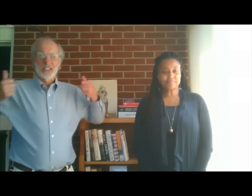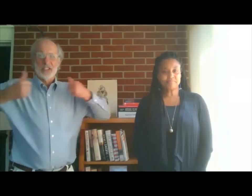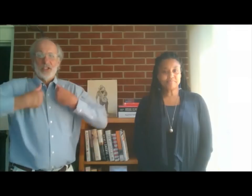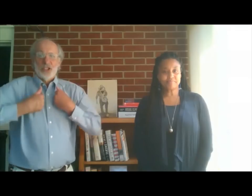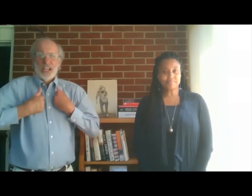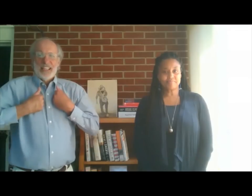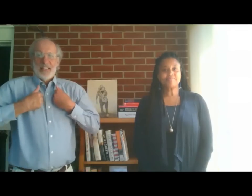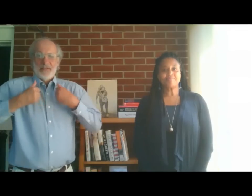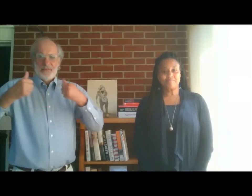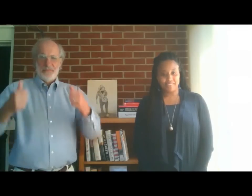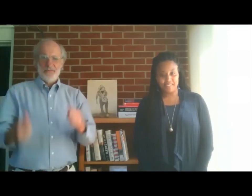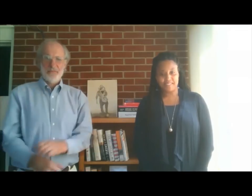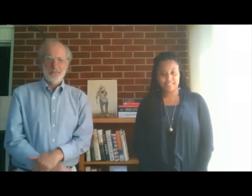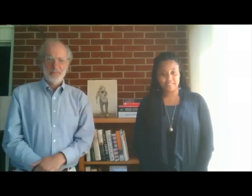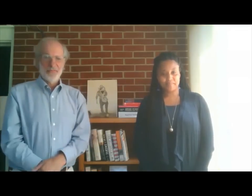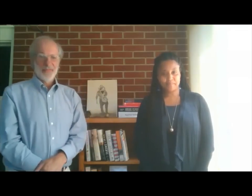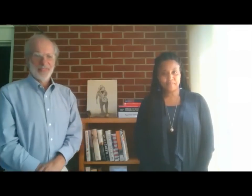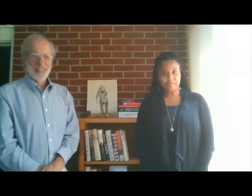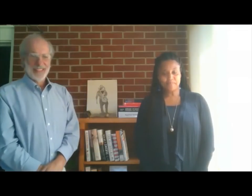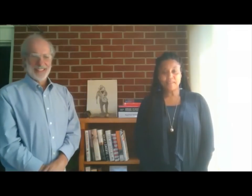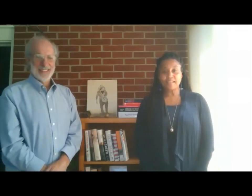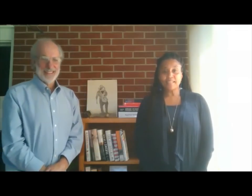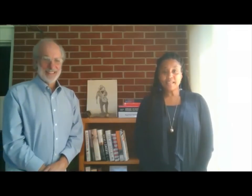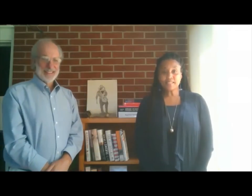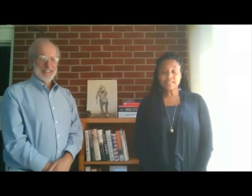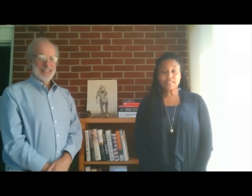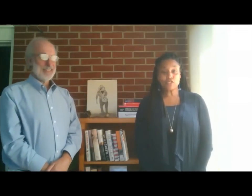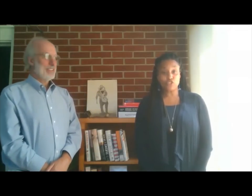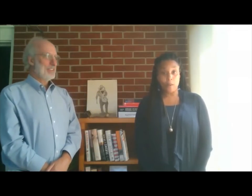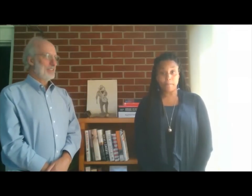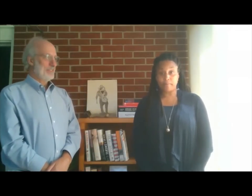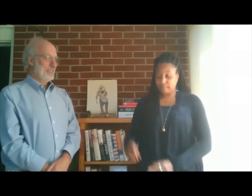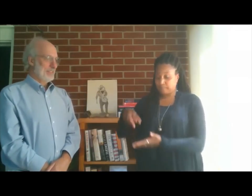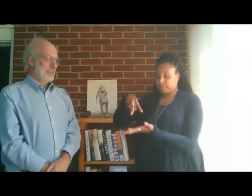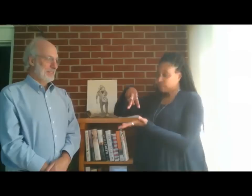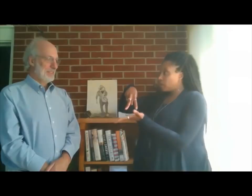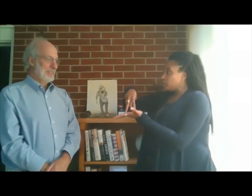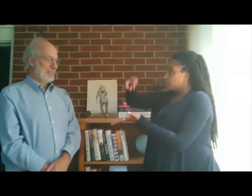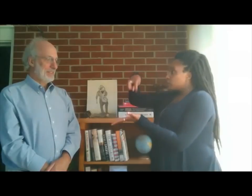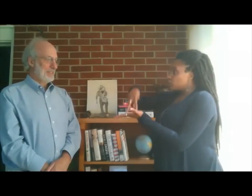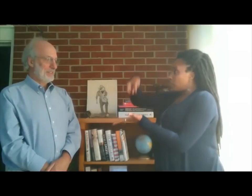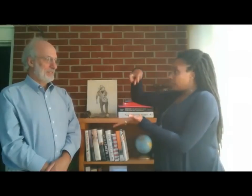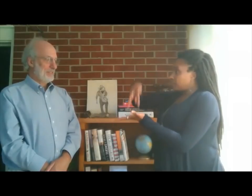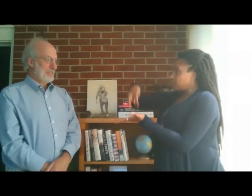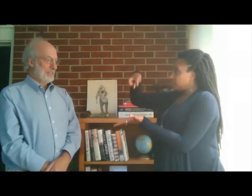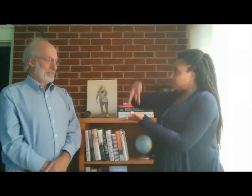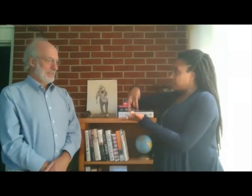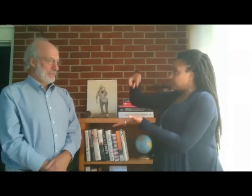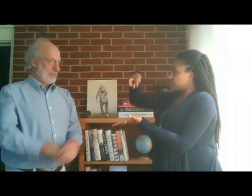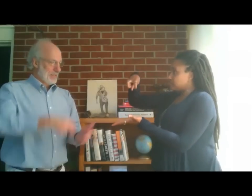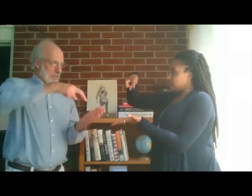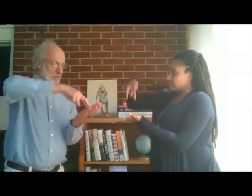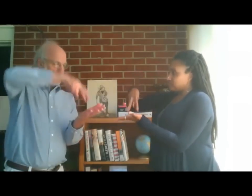That's right. Jacket. Yes. Next is jump. Jump.